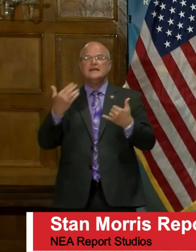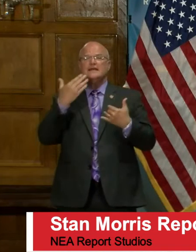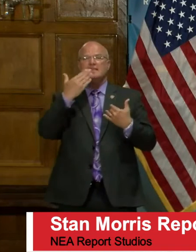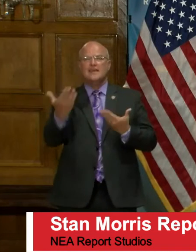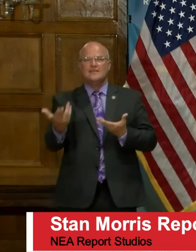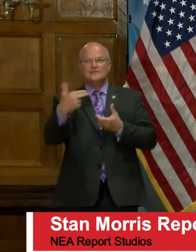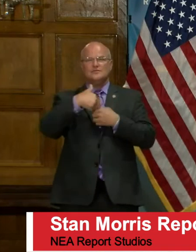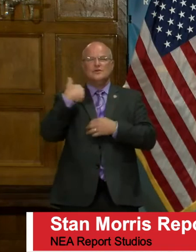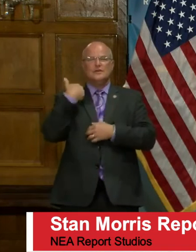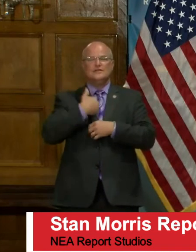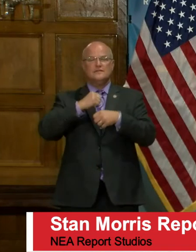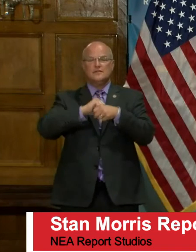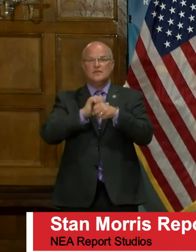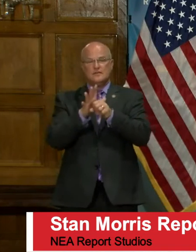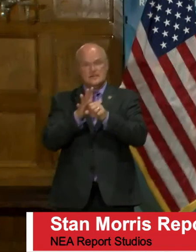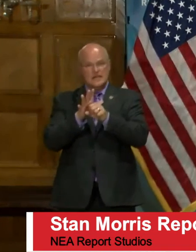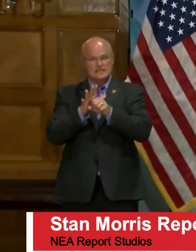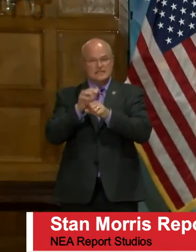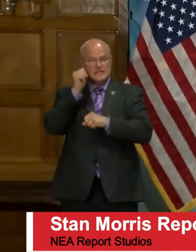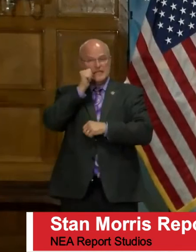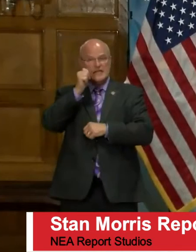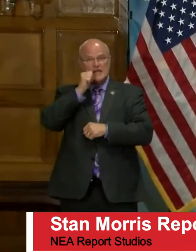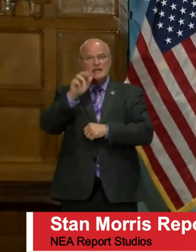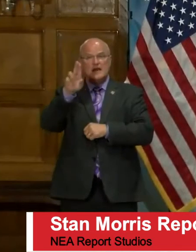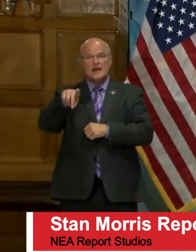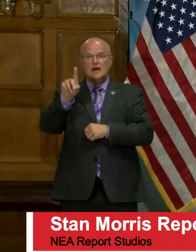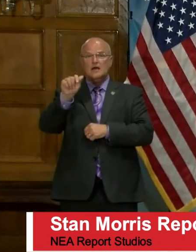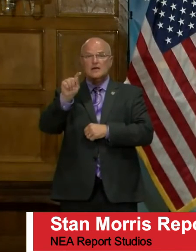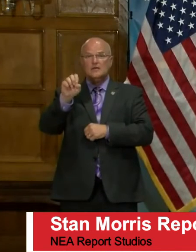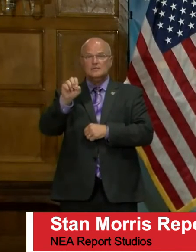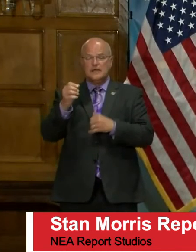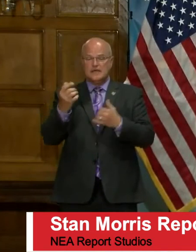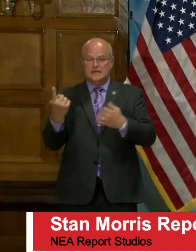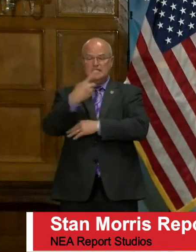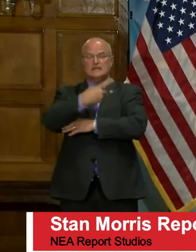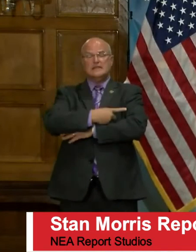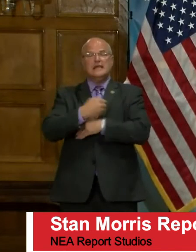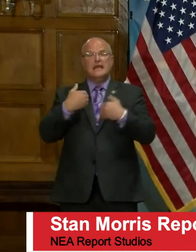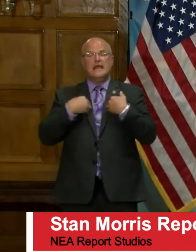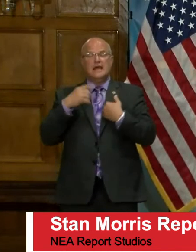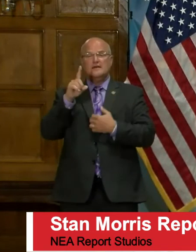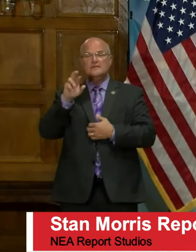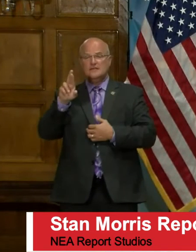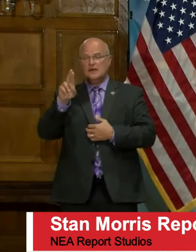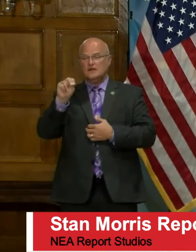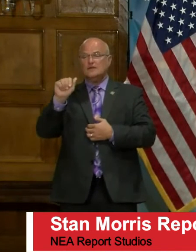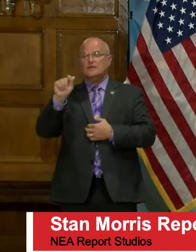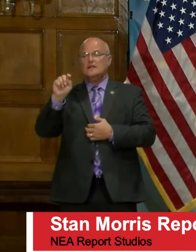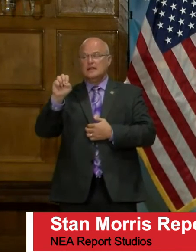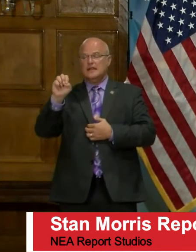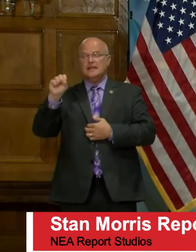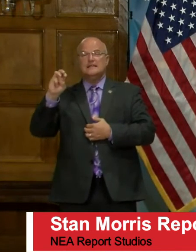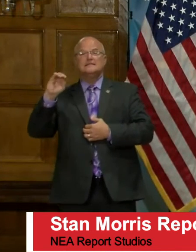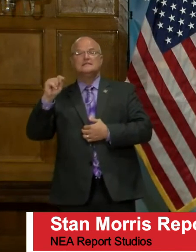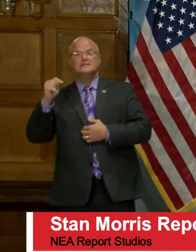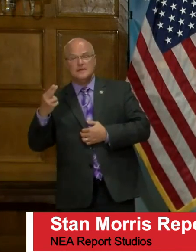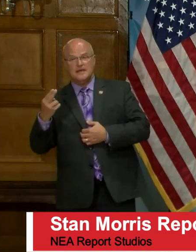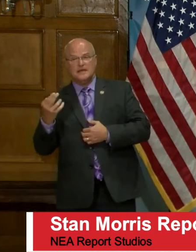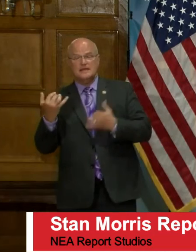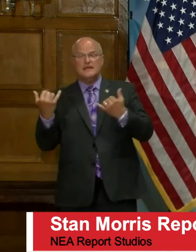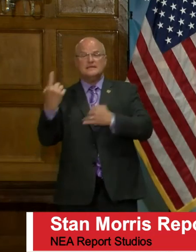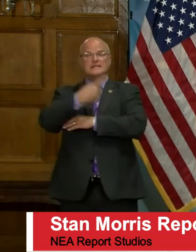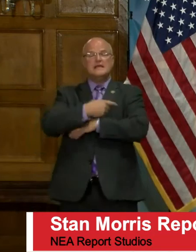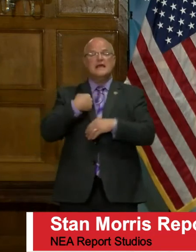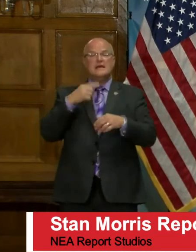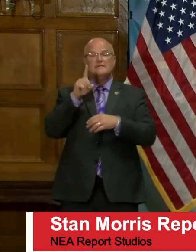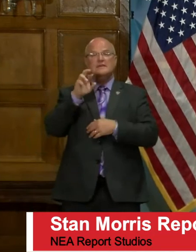for today's COVID-19 daily update. I'm joined by Dr. Nate Smith, Secretary of Health, and today